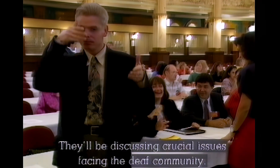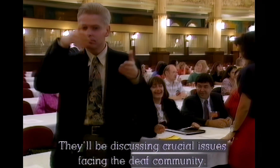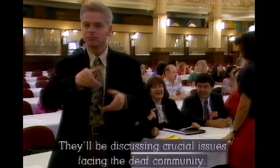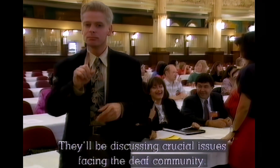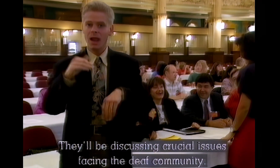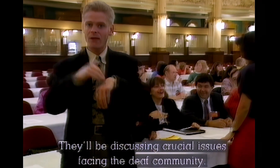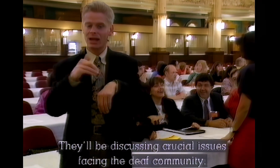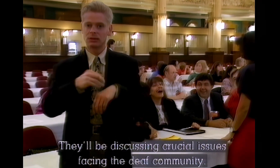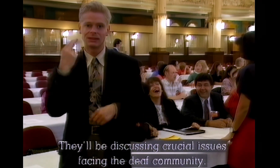the deaf community.